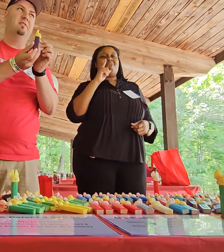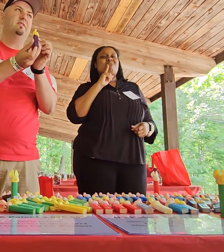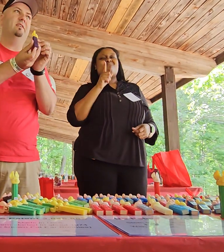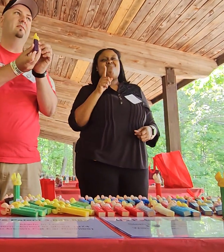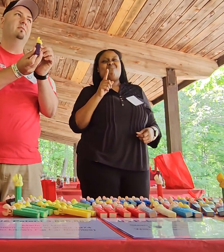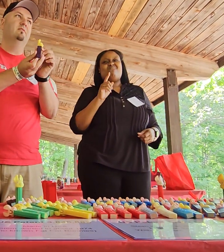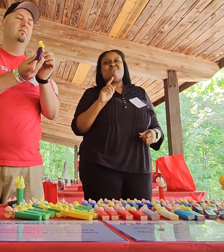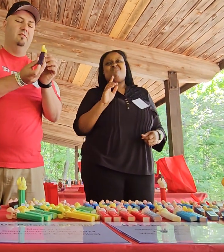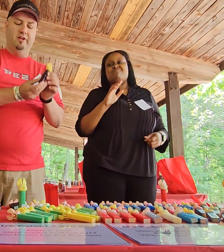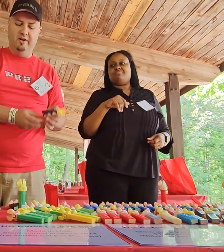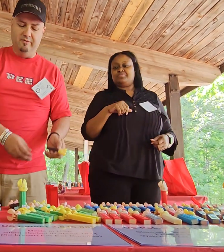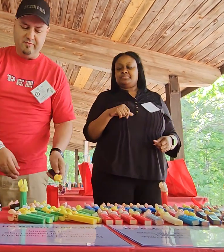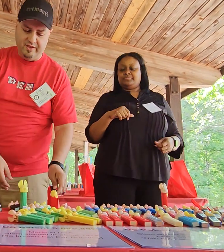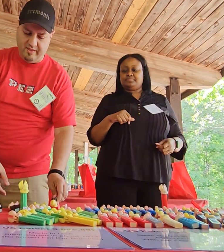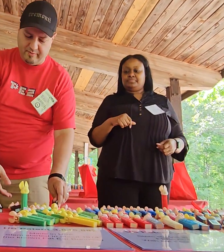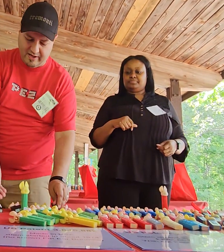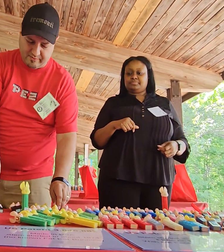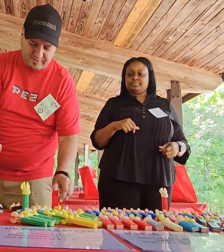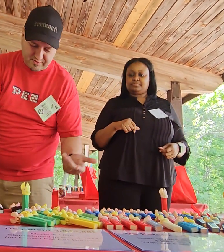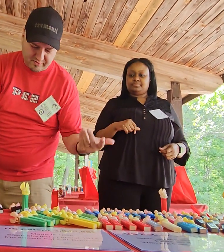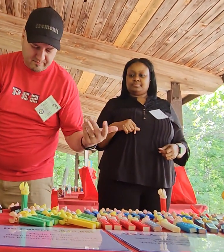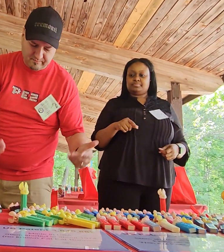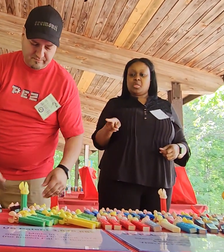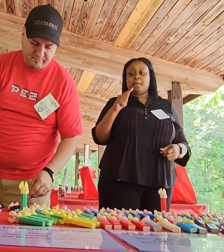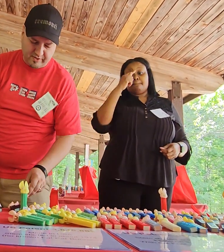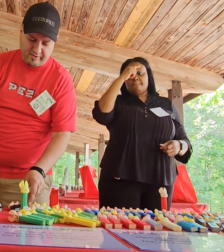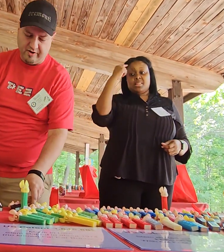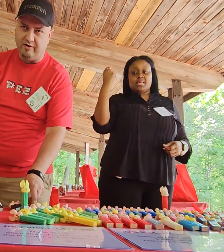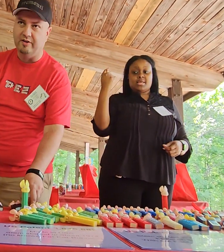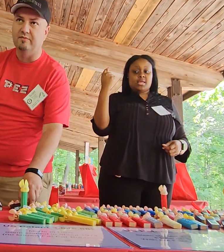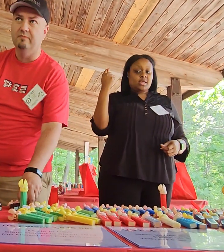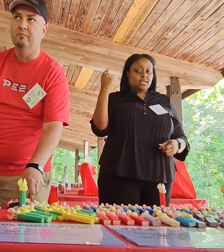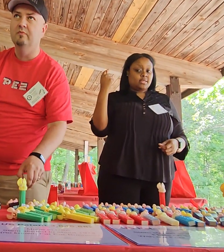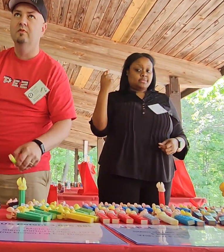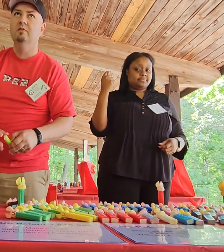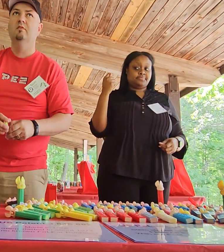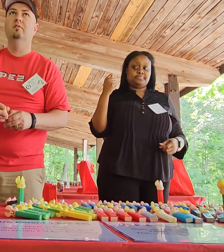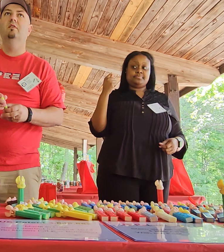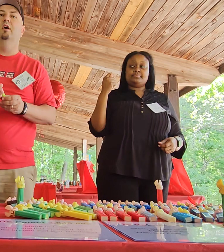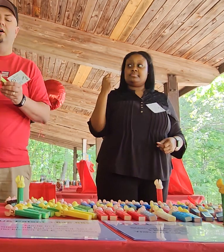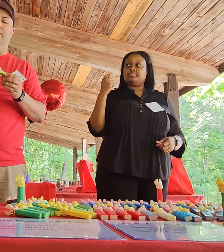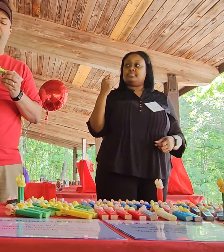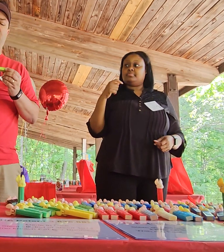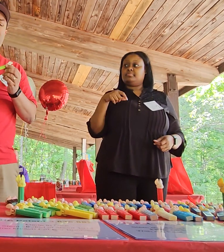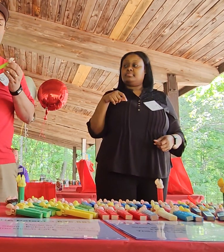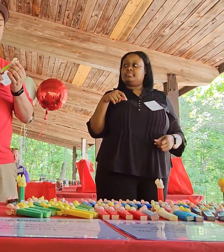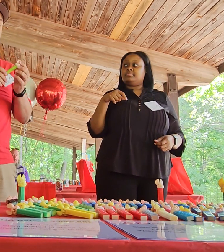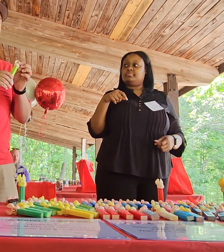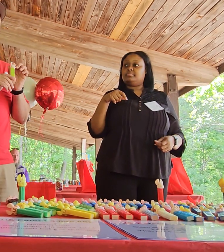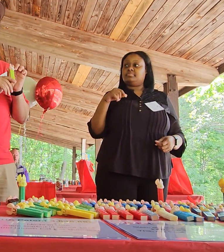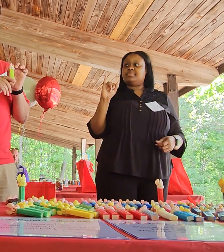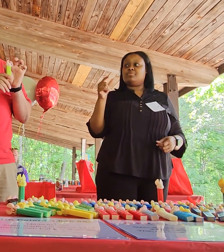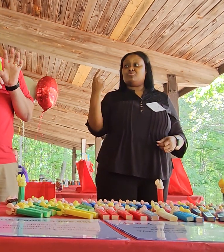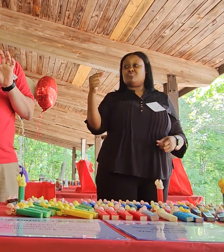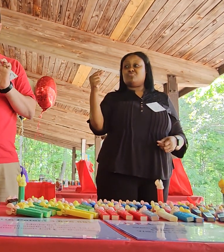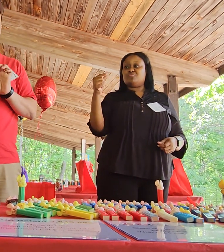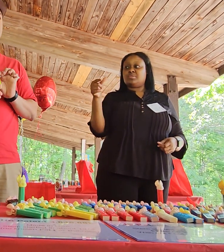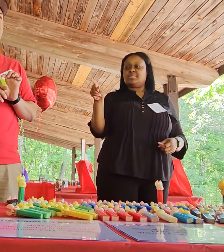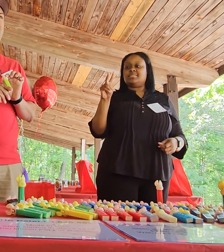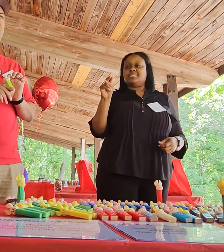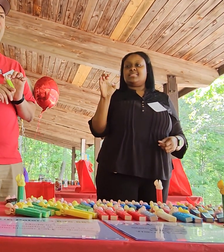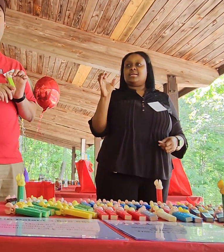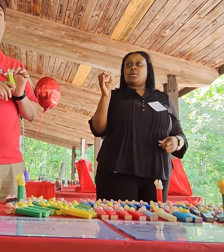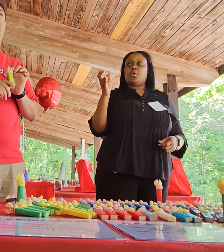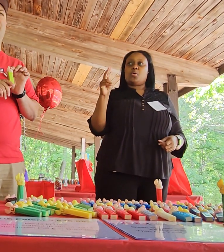or something. It's that, Yeah. you know. And then the black ones are whatever they are. Like, Neon. and then this neon green one also is a really neat